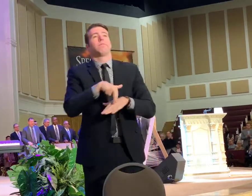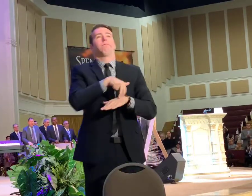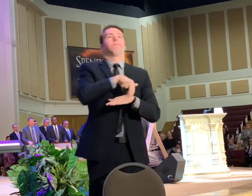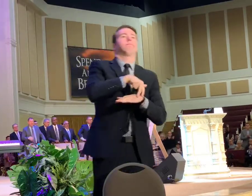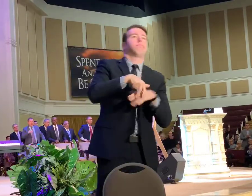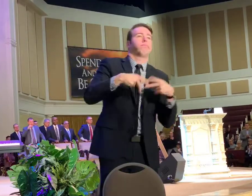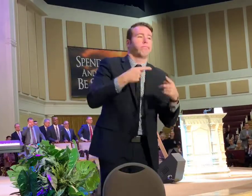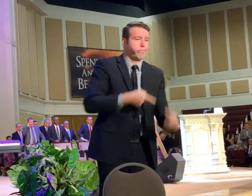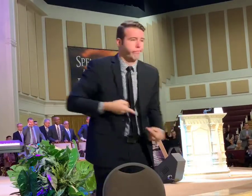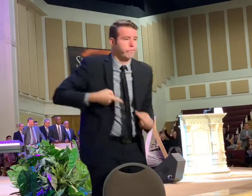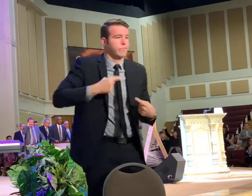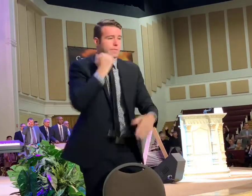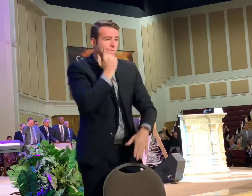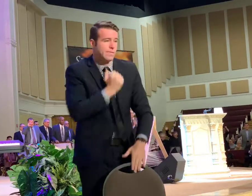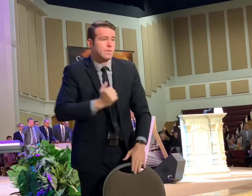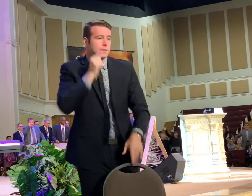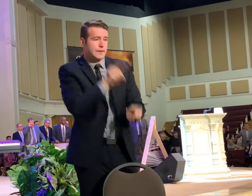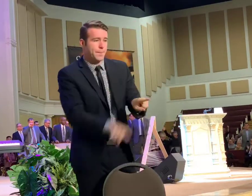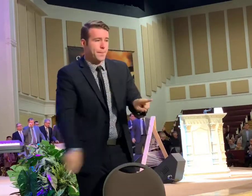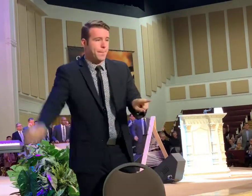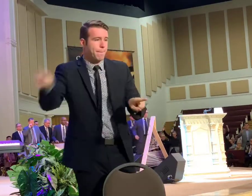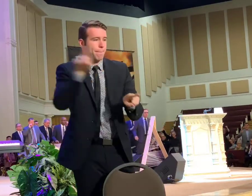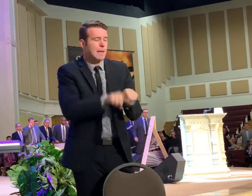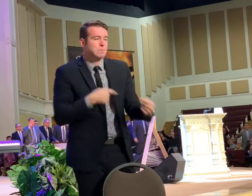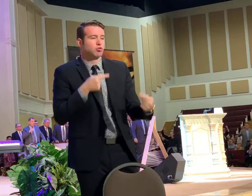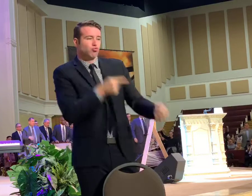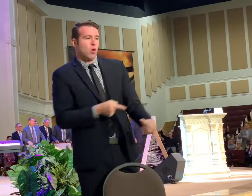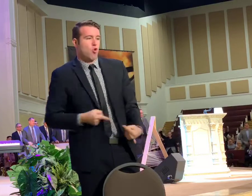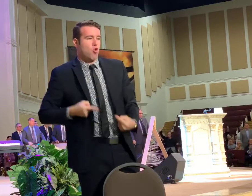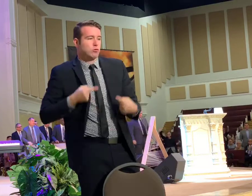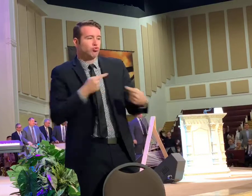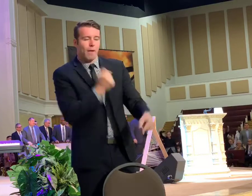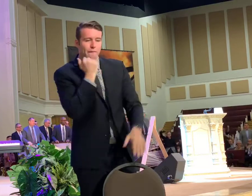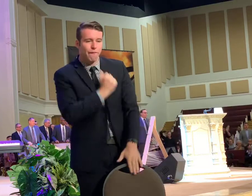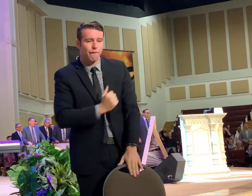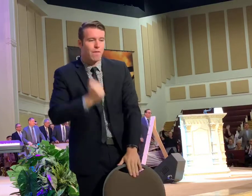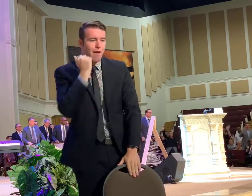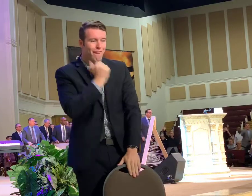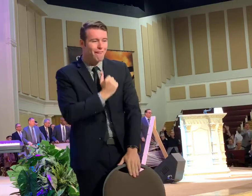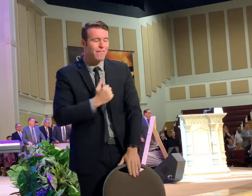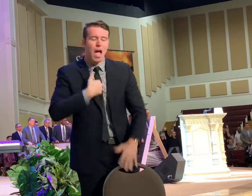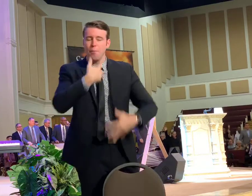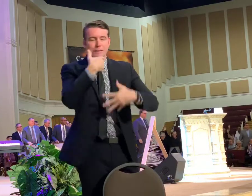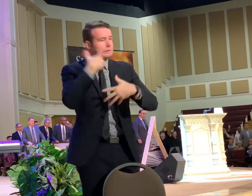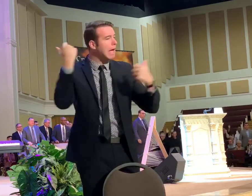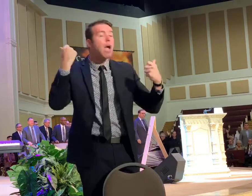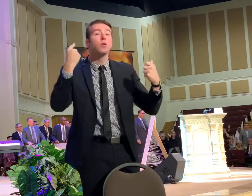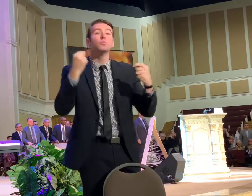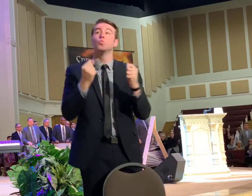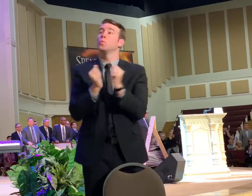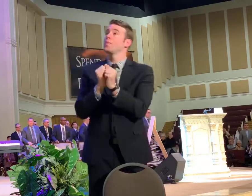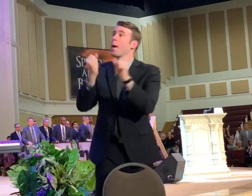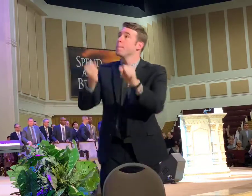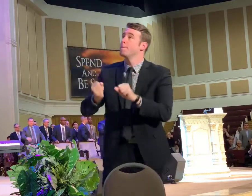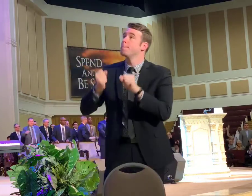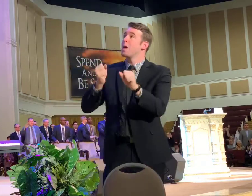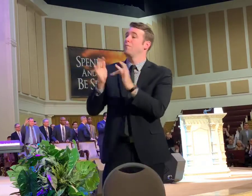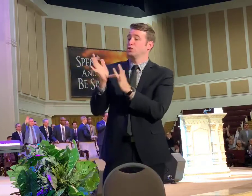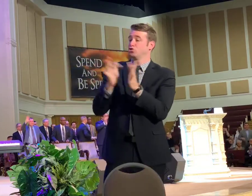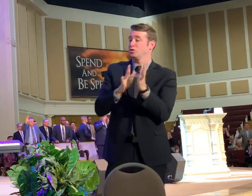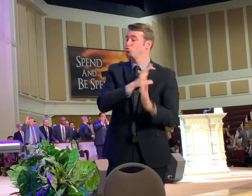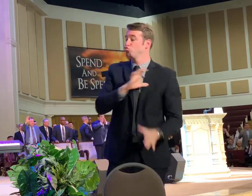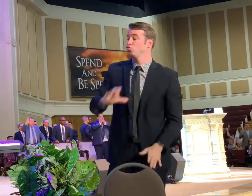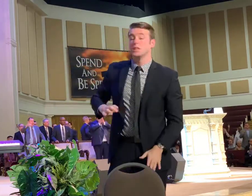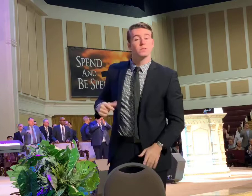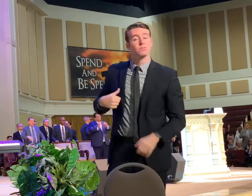in and day out. I'm tired of struggling with this day in and day out. And through the power of Jesus